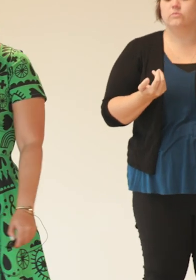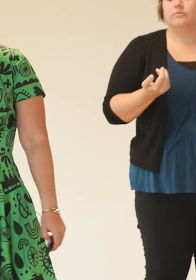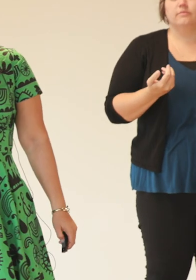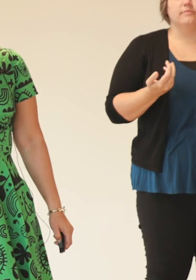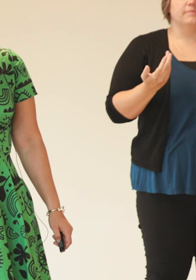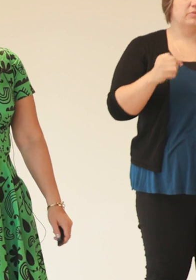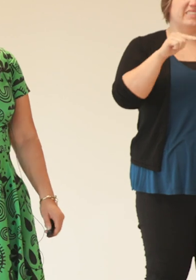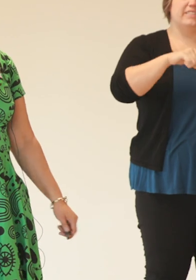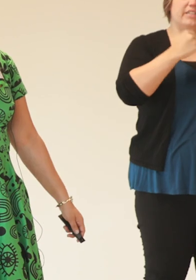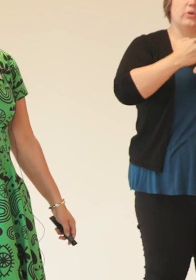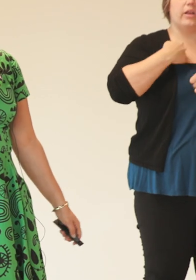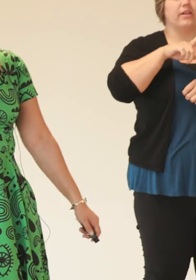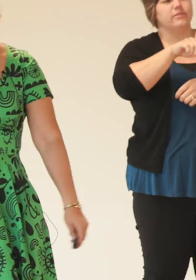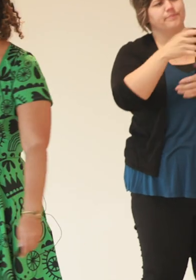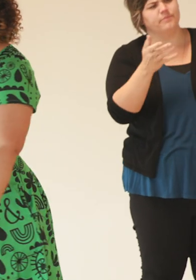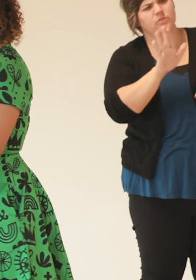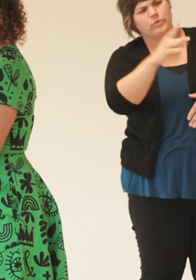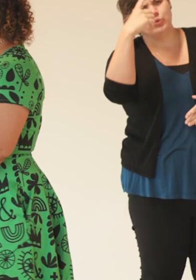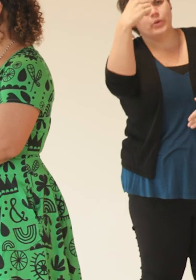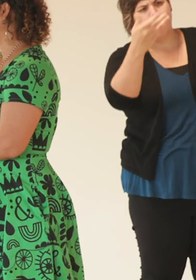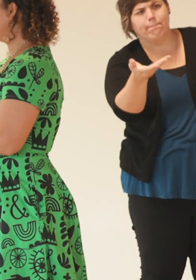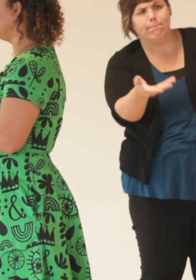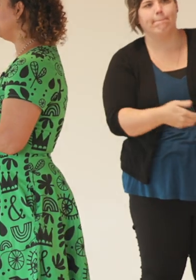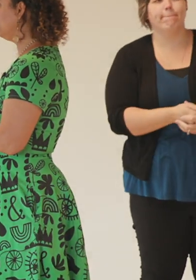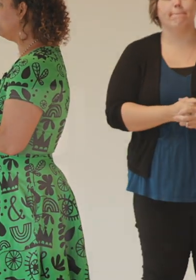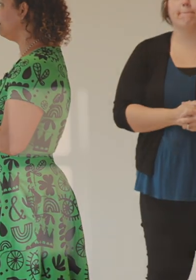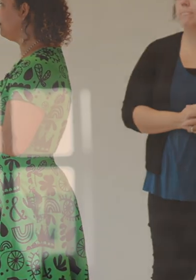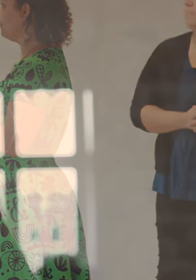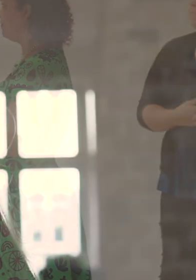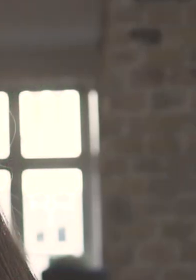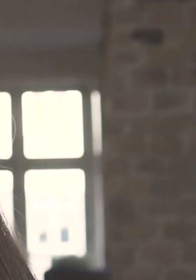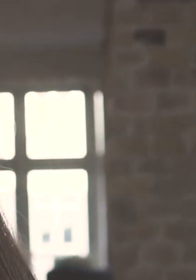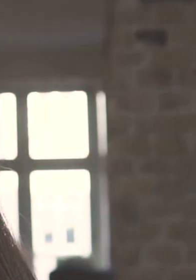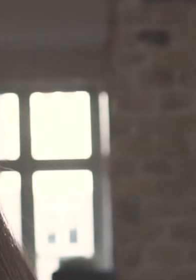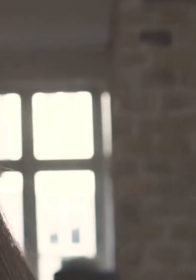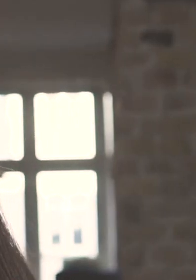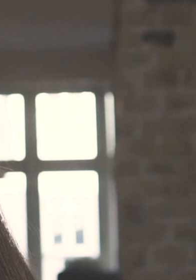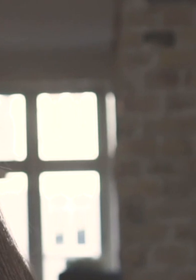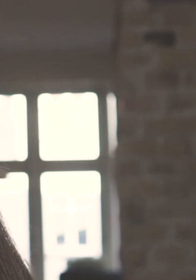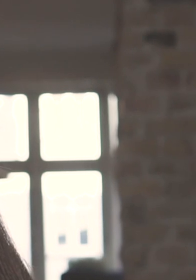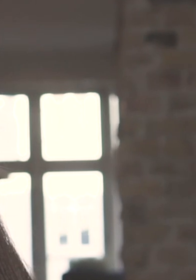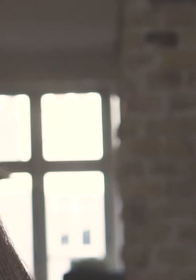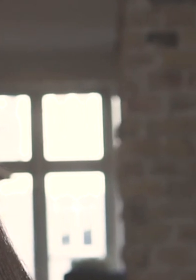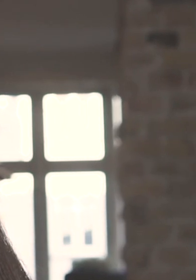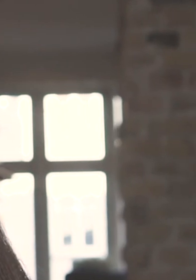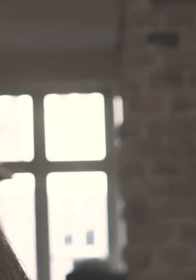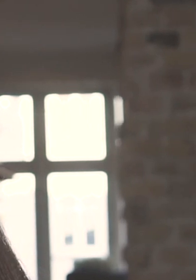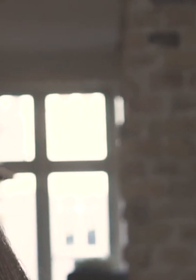I asked her what her dream was, and this is what she had to say. My name is Kaya. I am